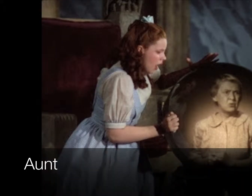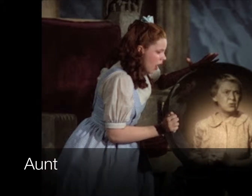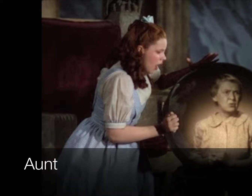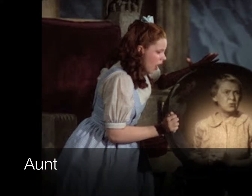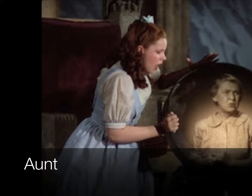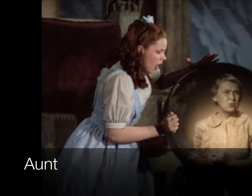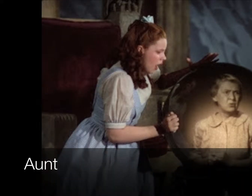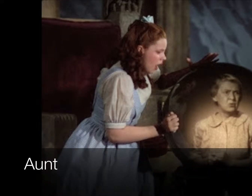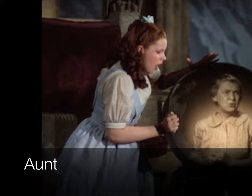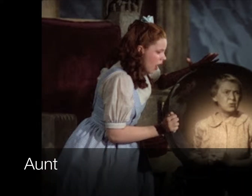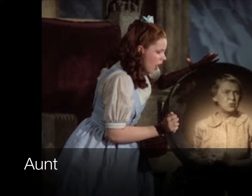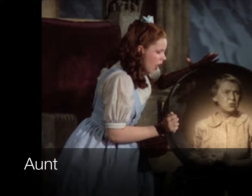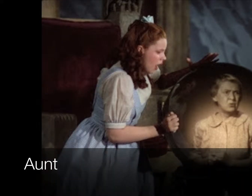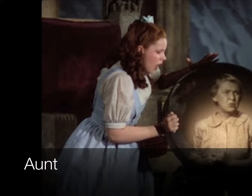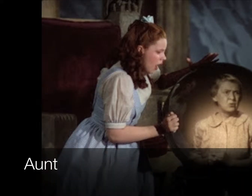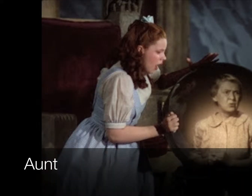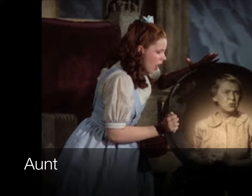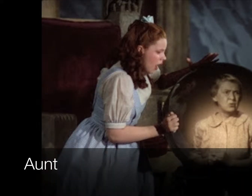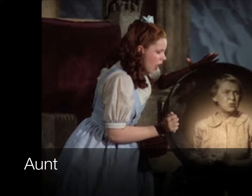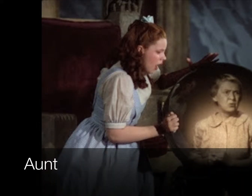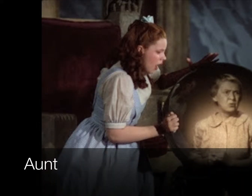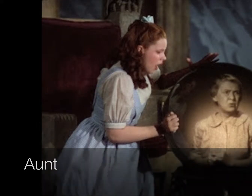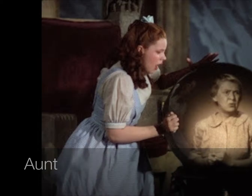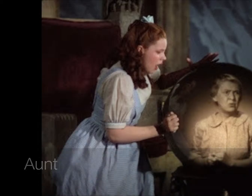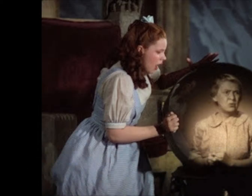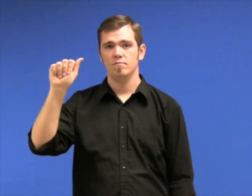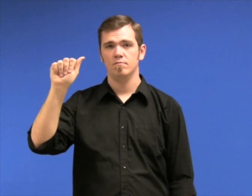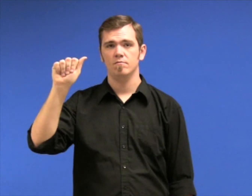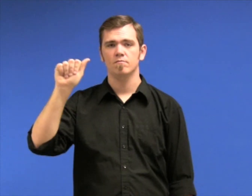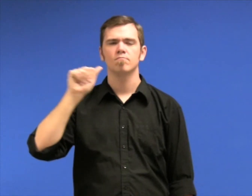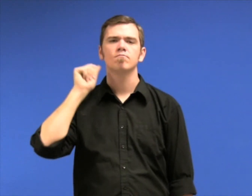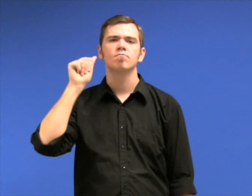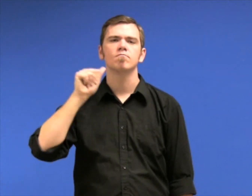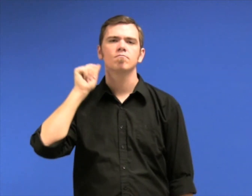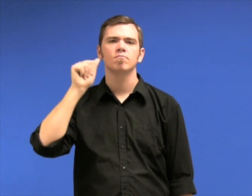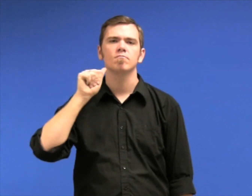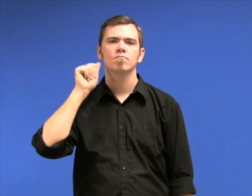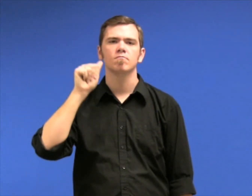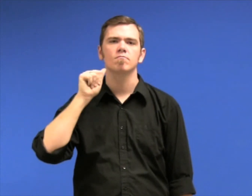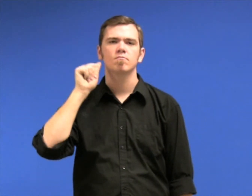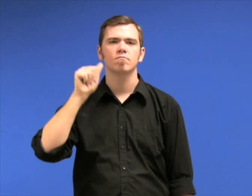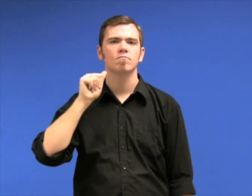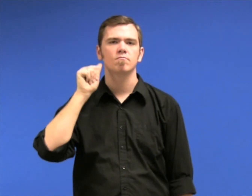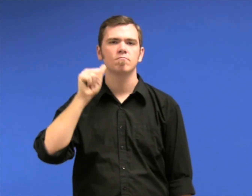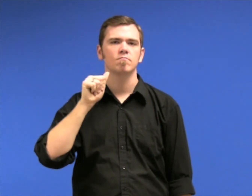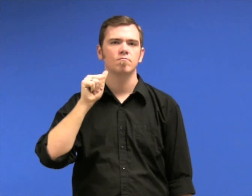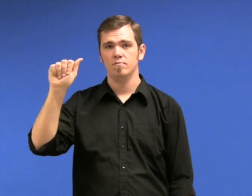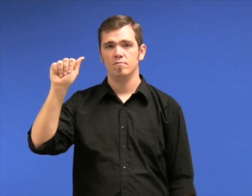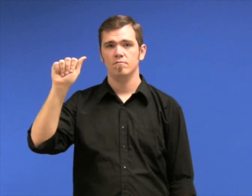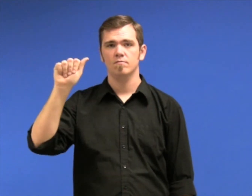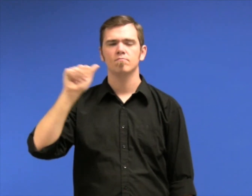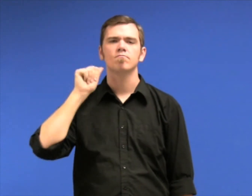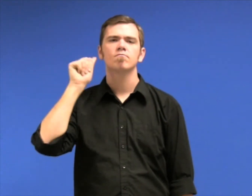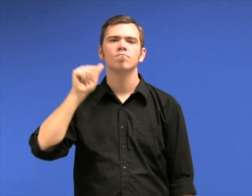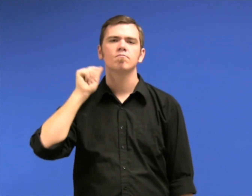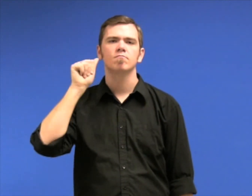All right, now the sign for aunt. Here, the sign for aunt is an A hand circling by your jaw, so aunt.